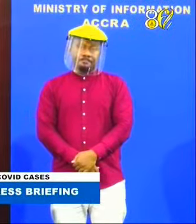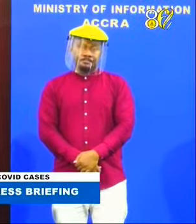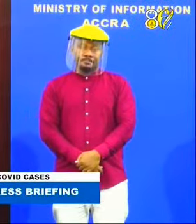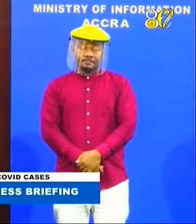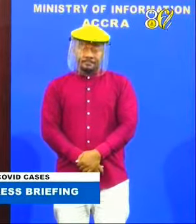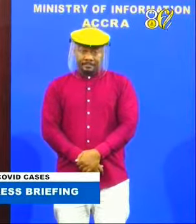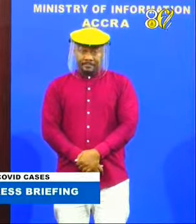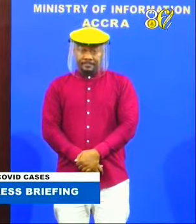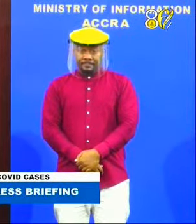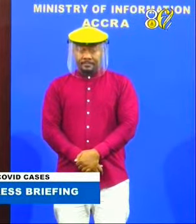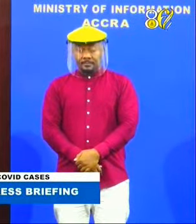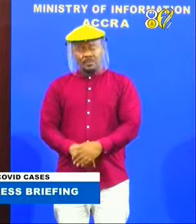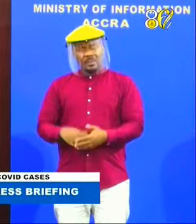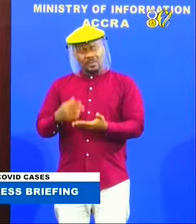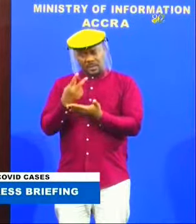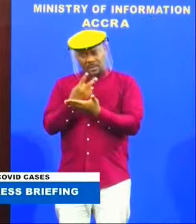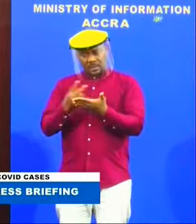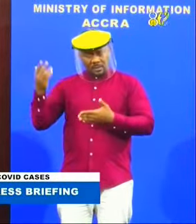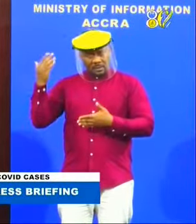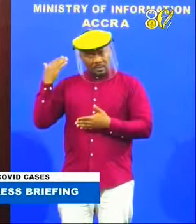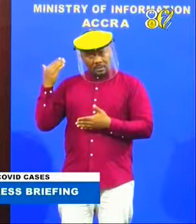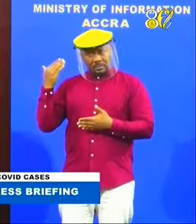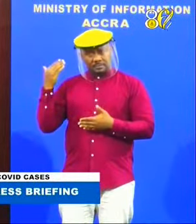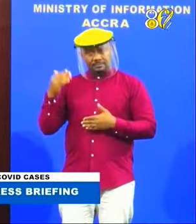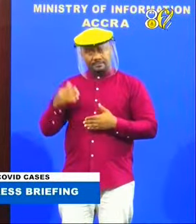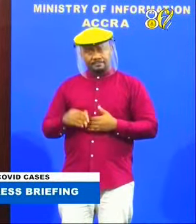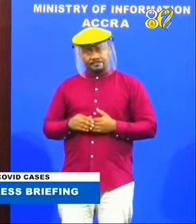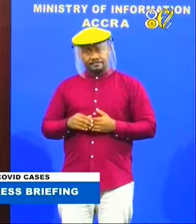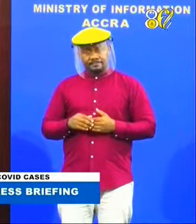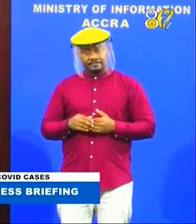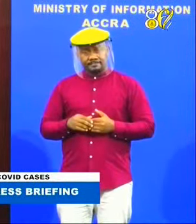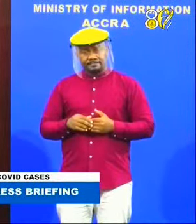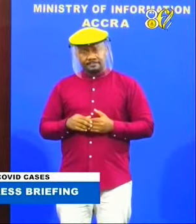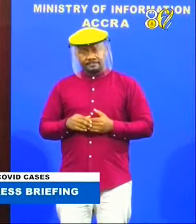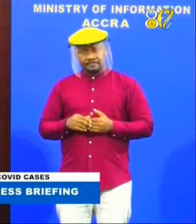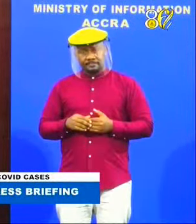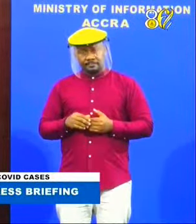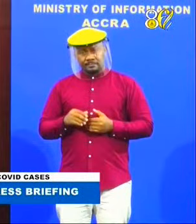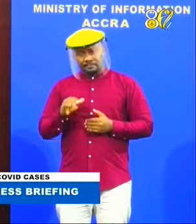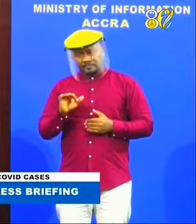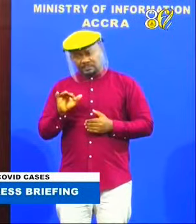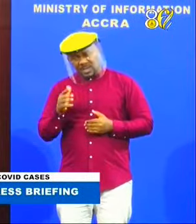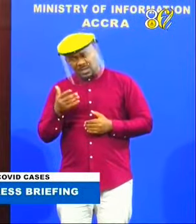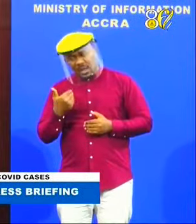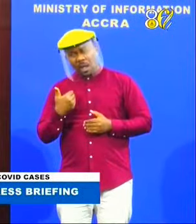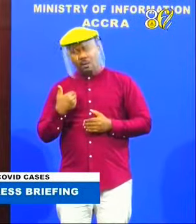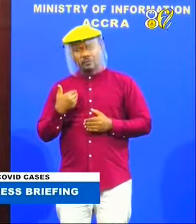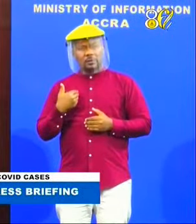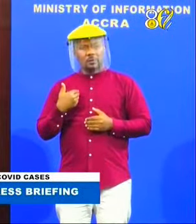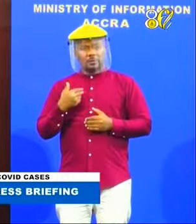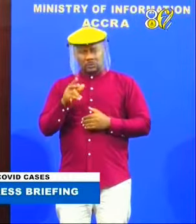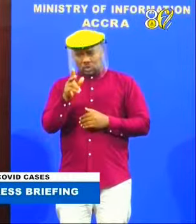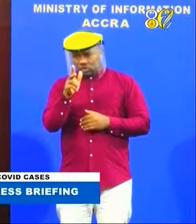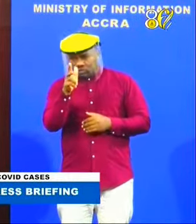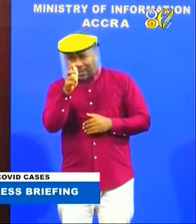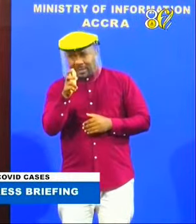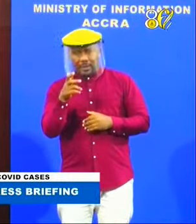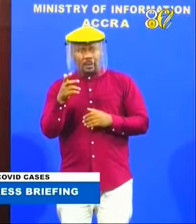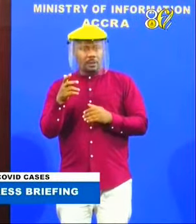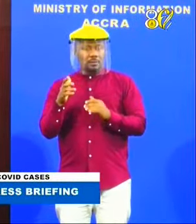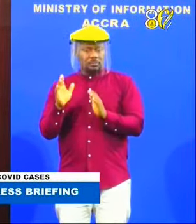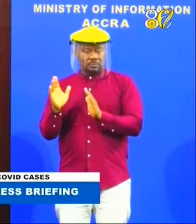I mentioned the last 2 weeks Wednesday, there are even more stricter protocols by other